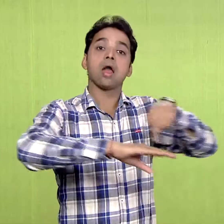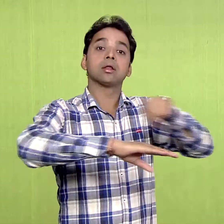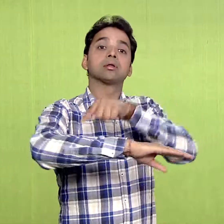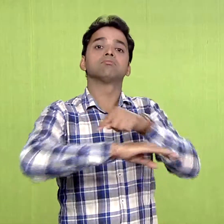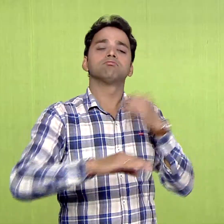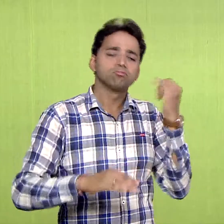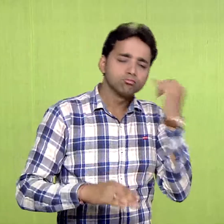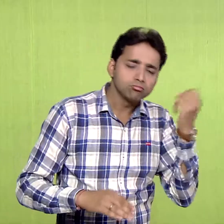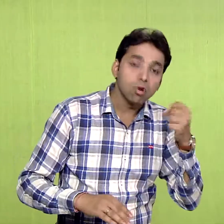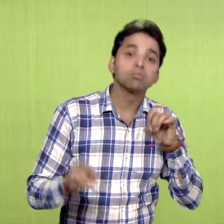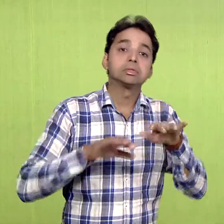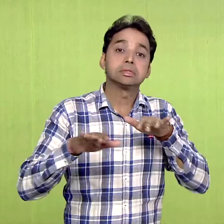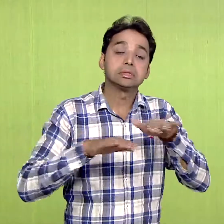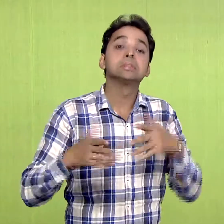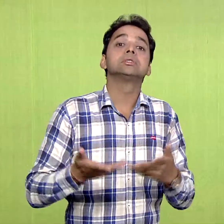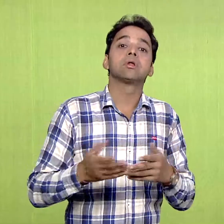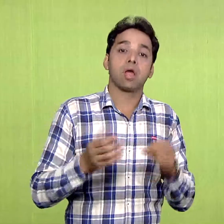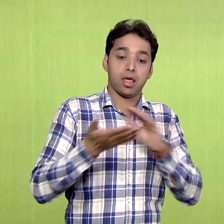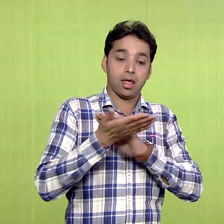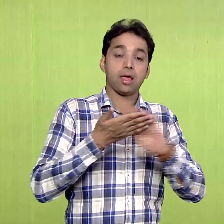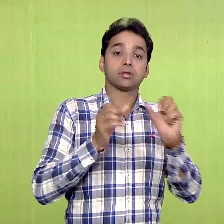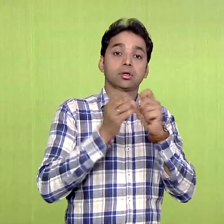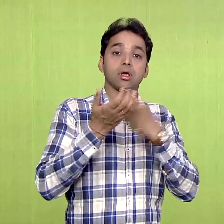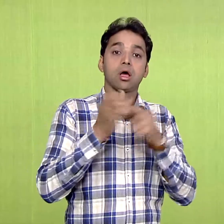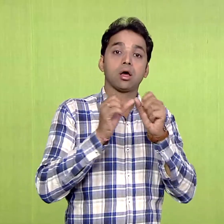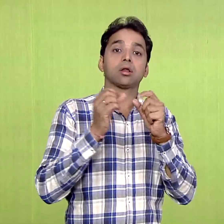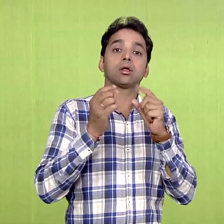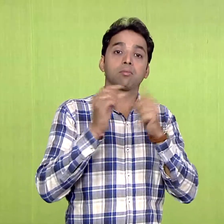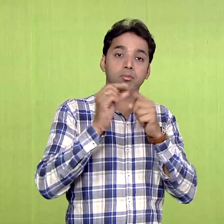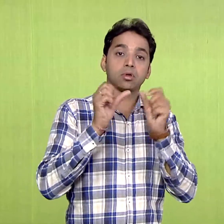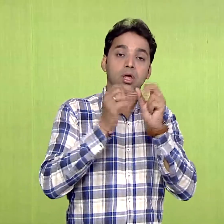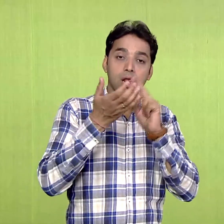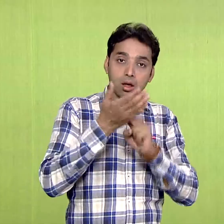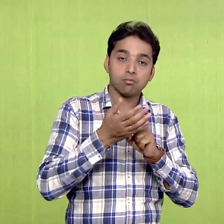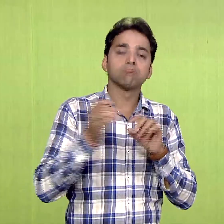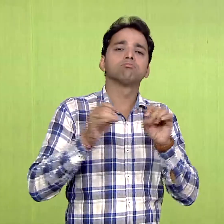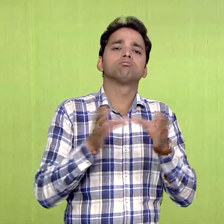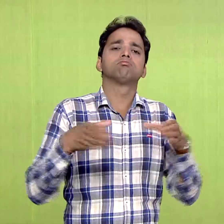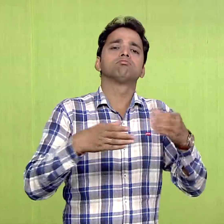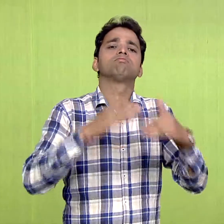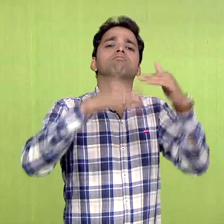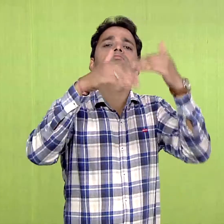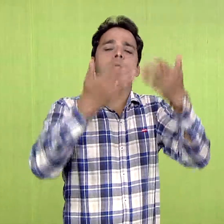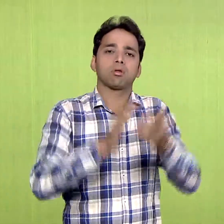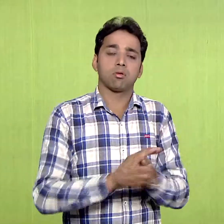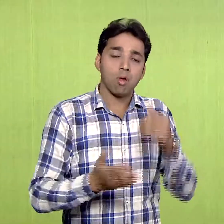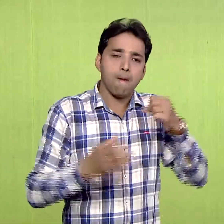cities of Harappan civilization, which boast of a unique town